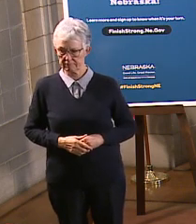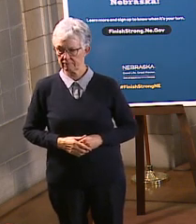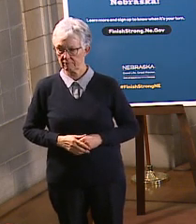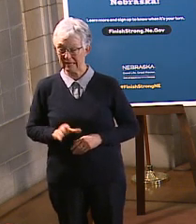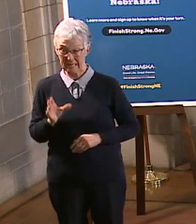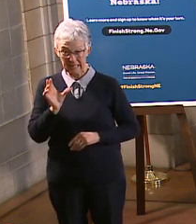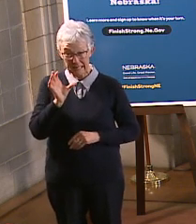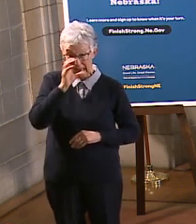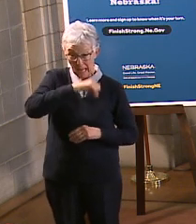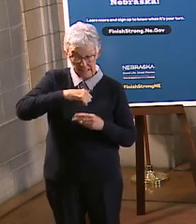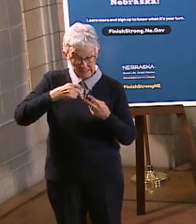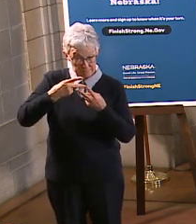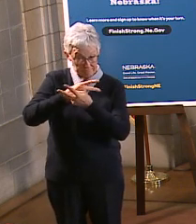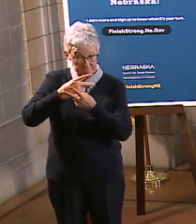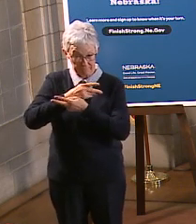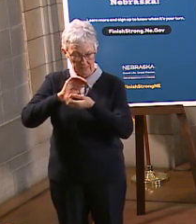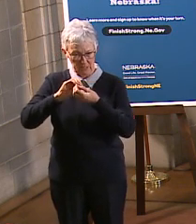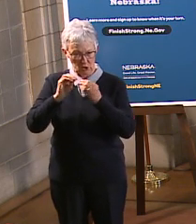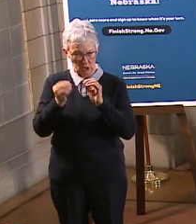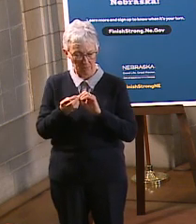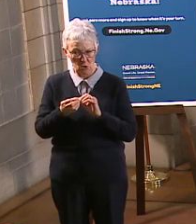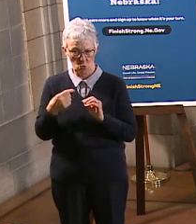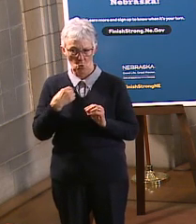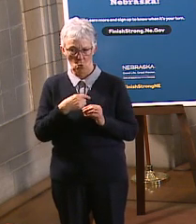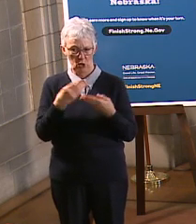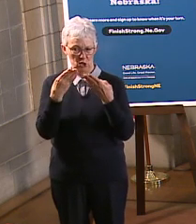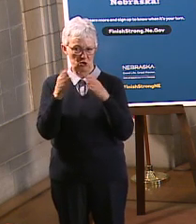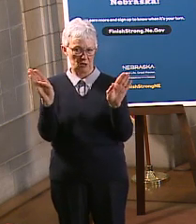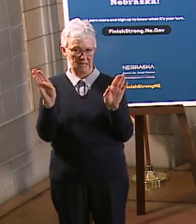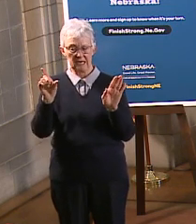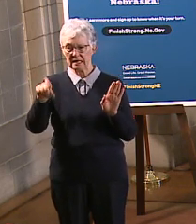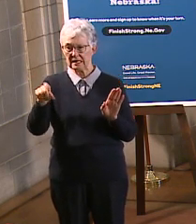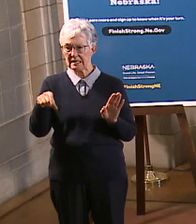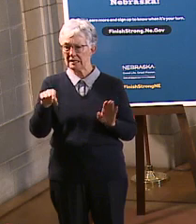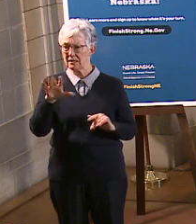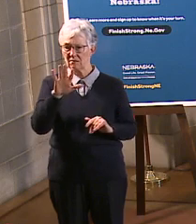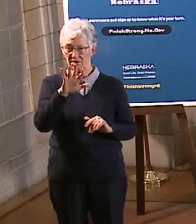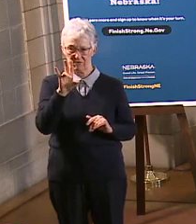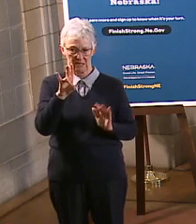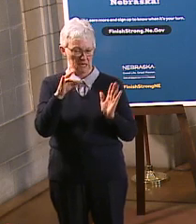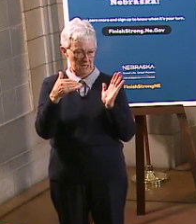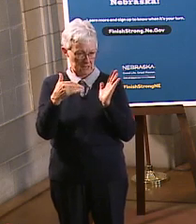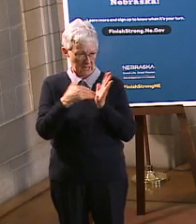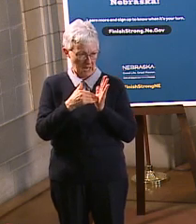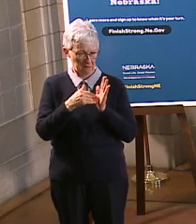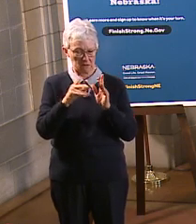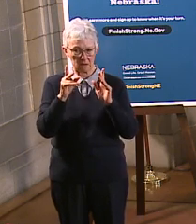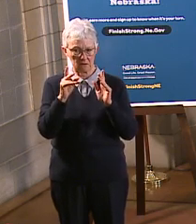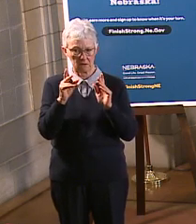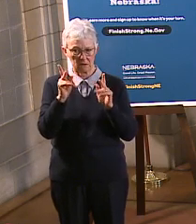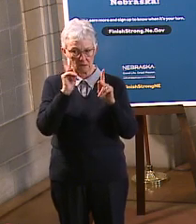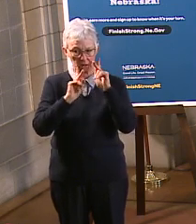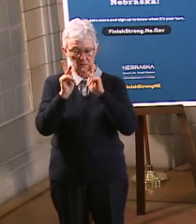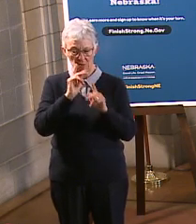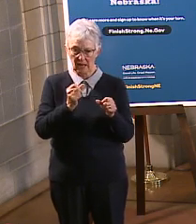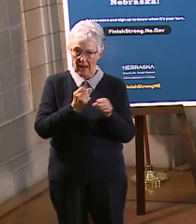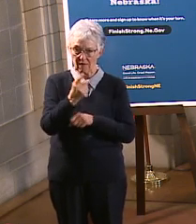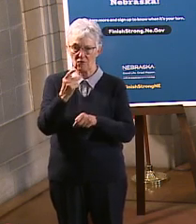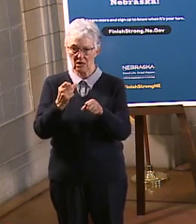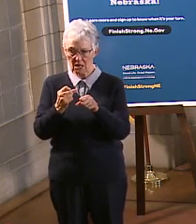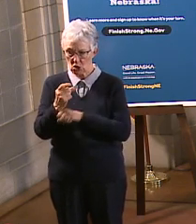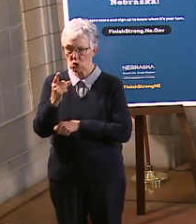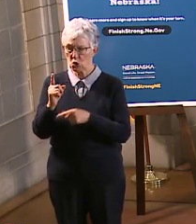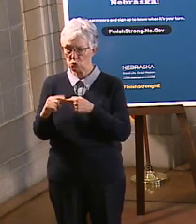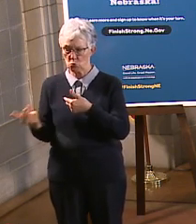estimates are that while we're generally going to need something like 57,000 folks every year for different